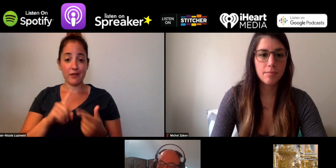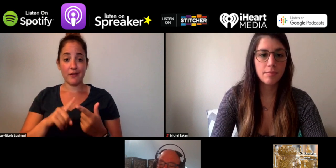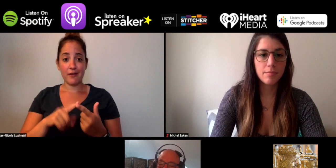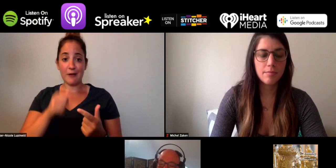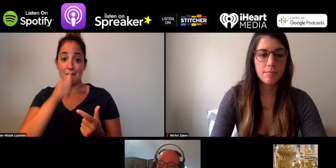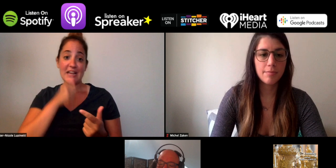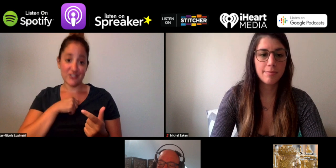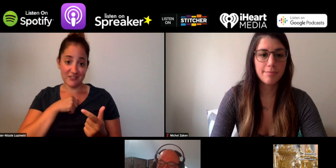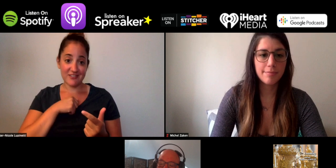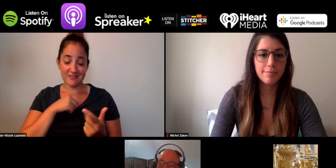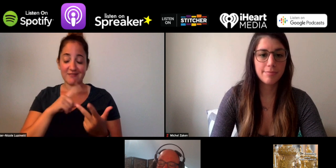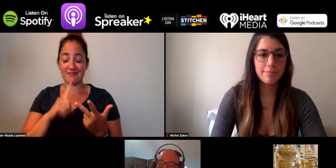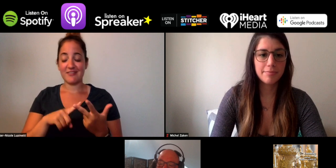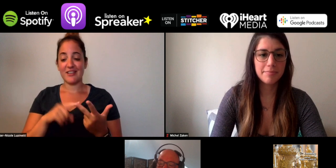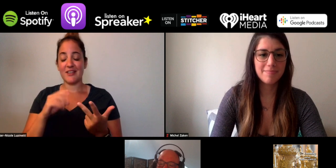patience,